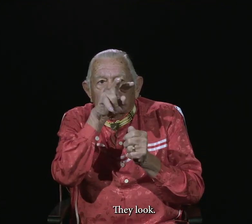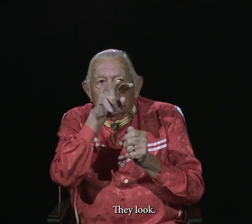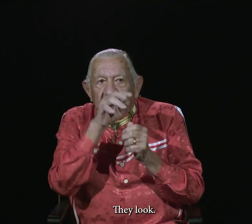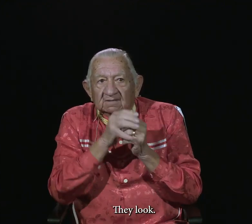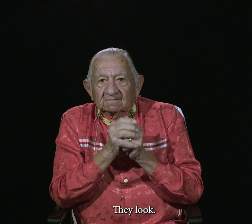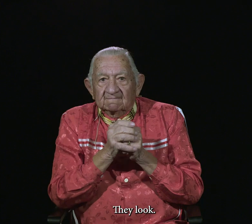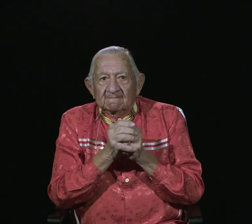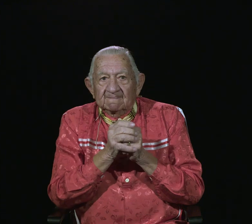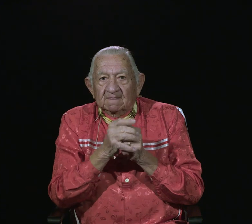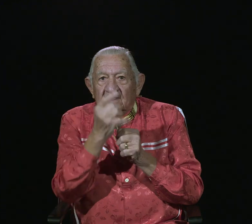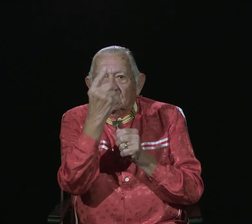look.